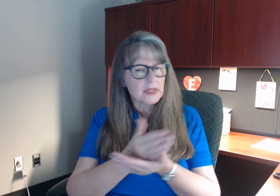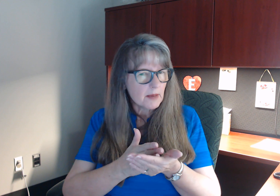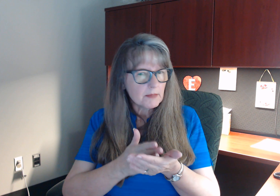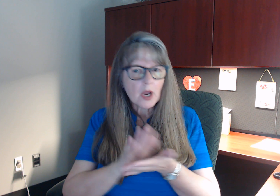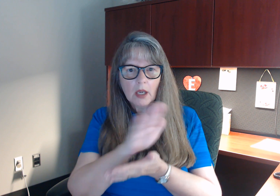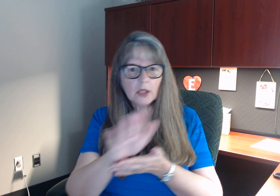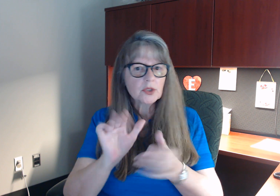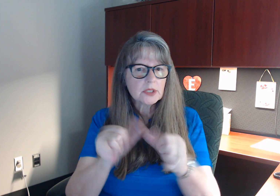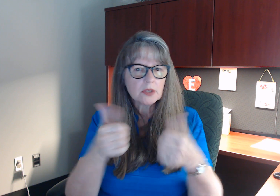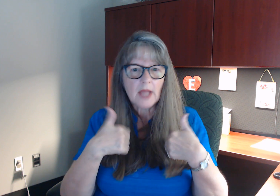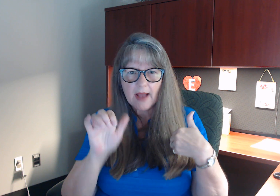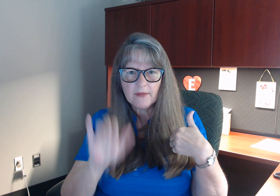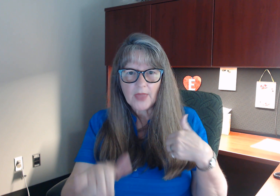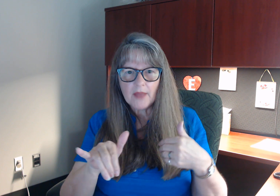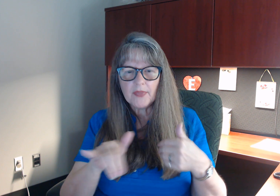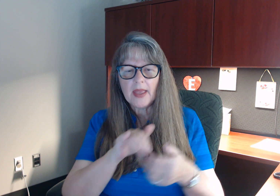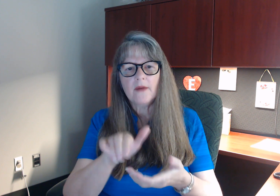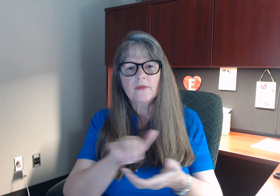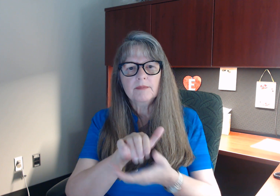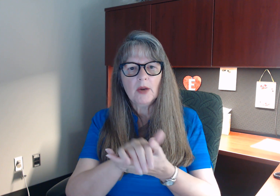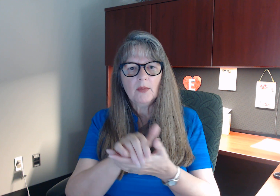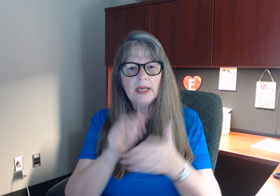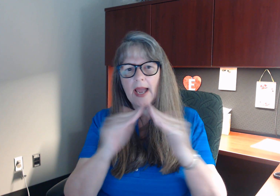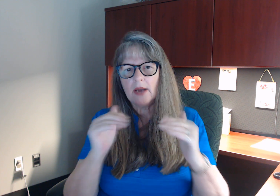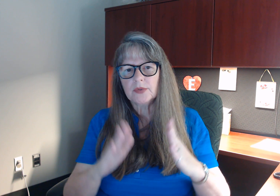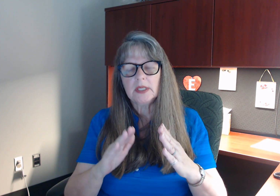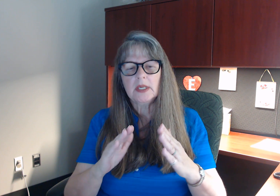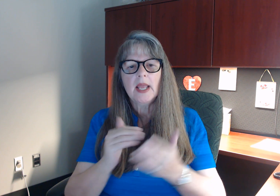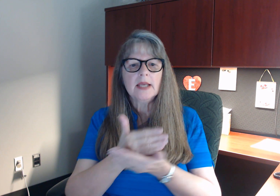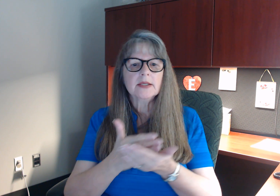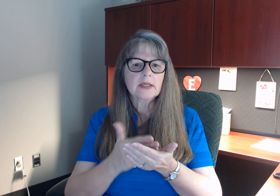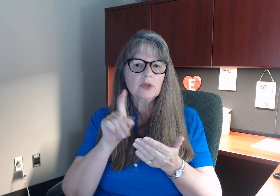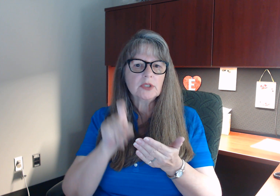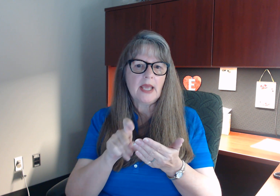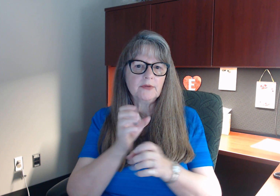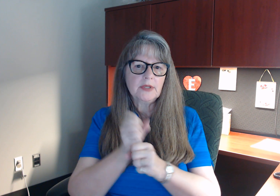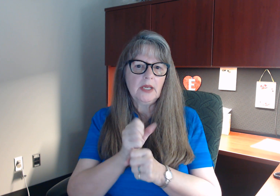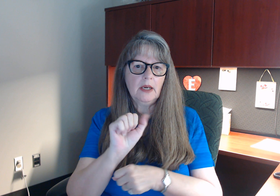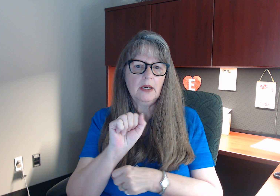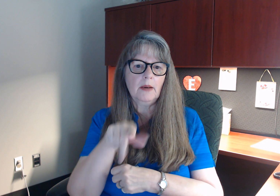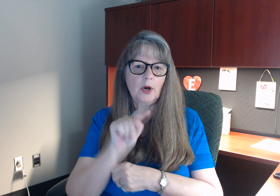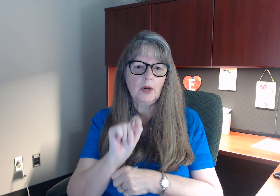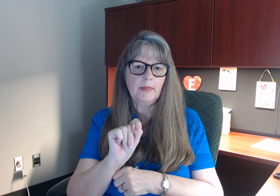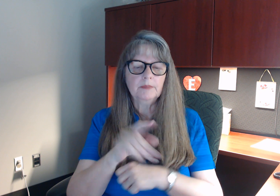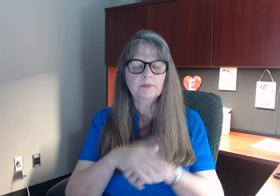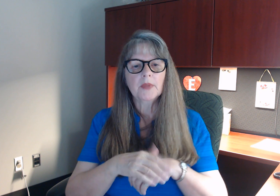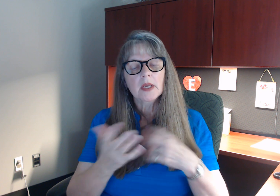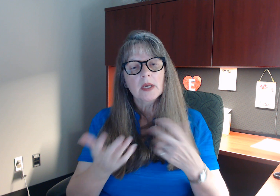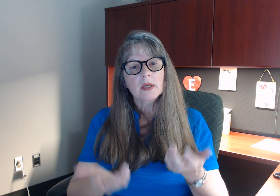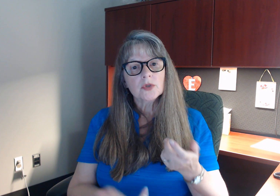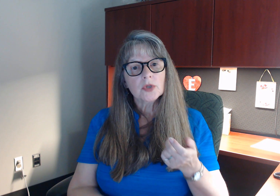Some colleges still have that. They have married housing, and some just have to get an apartment.